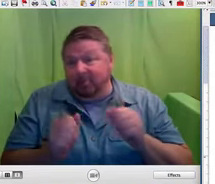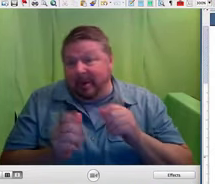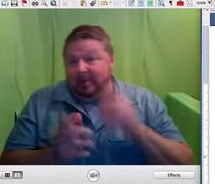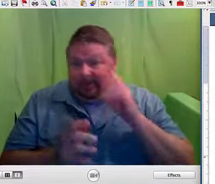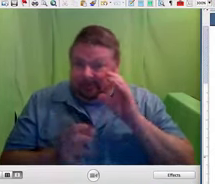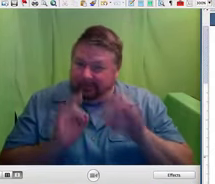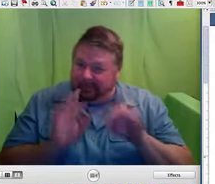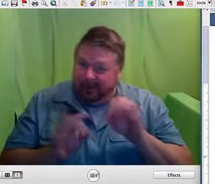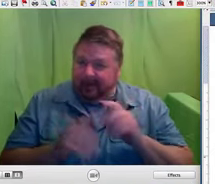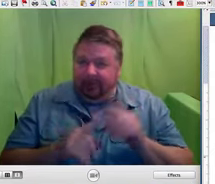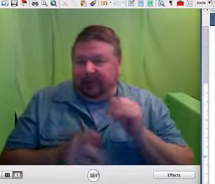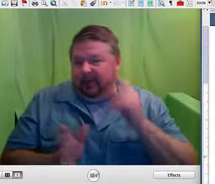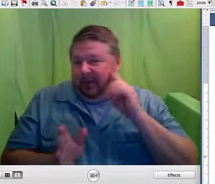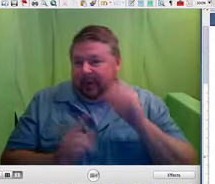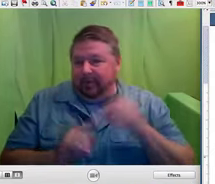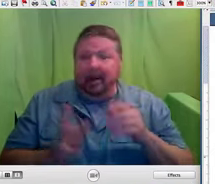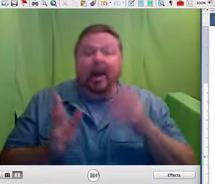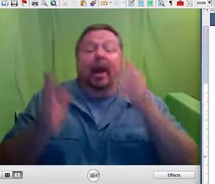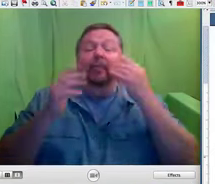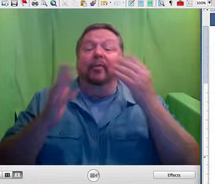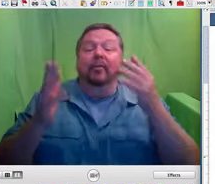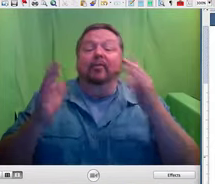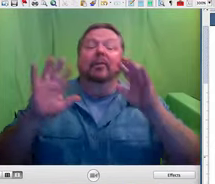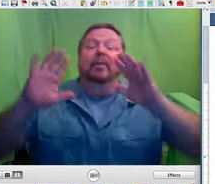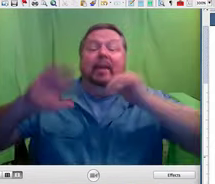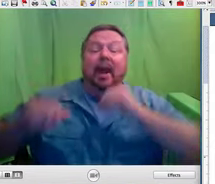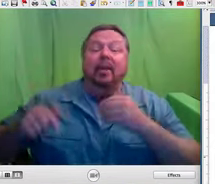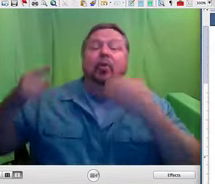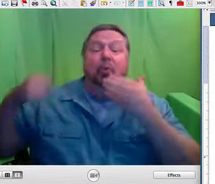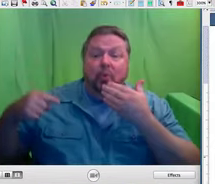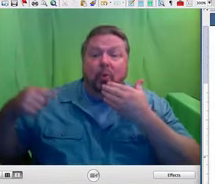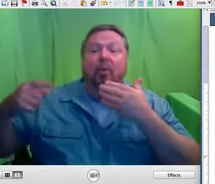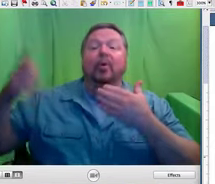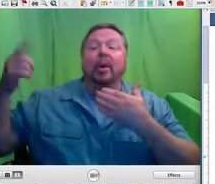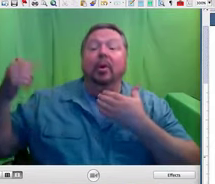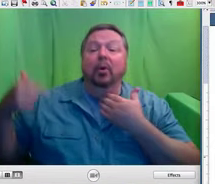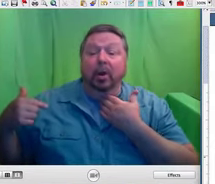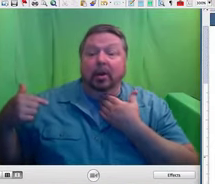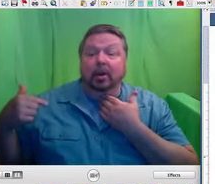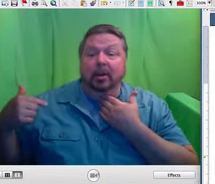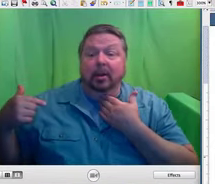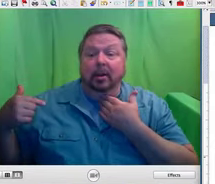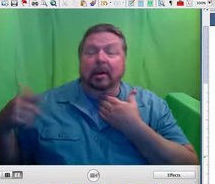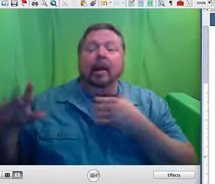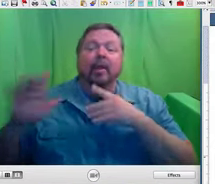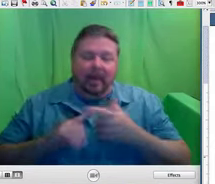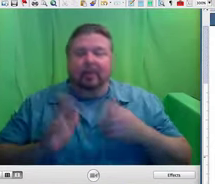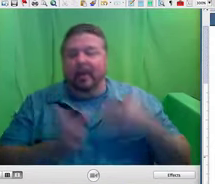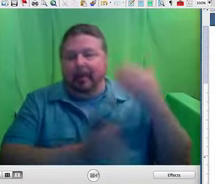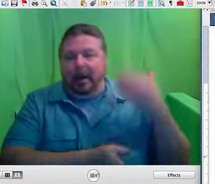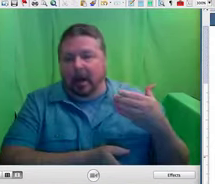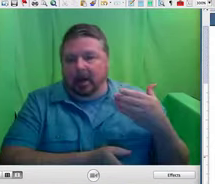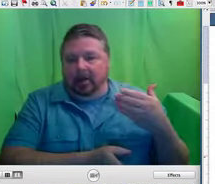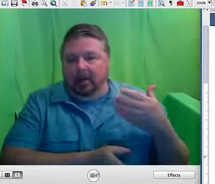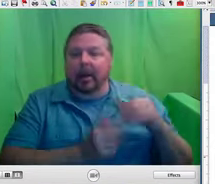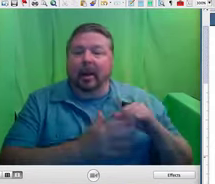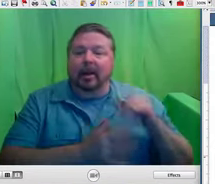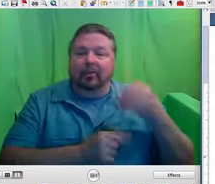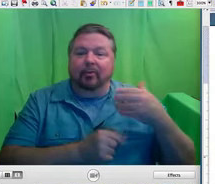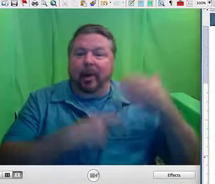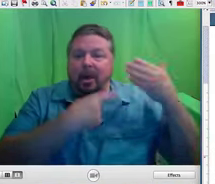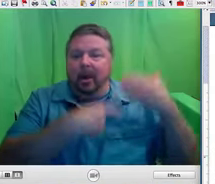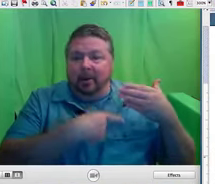should be able to find a difference. And if you think about it, if it's not an ooh or an uh, then it's probably an uh.